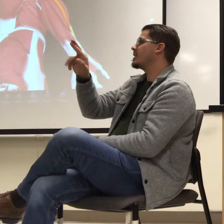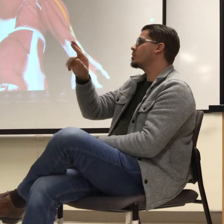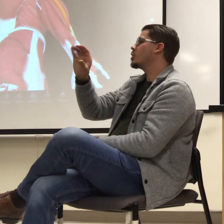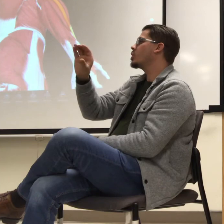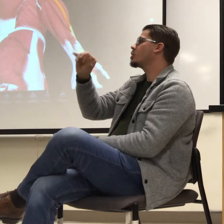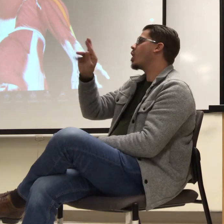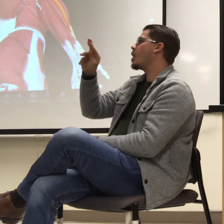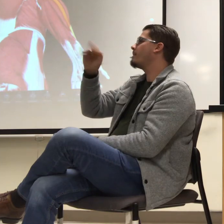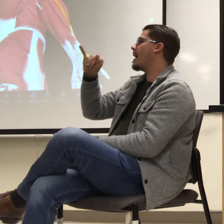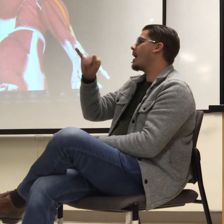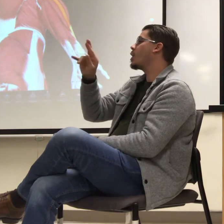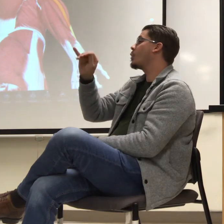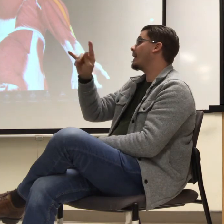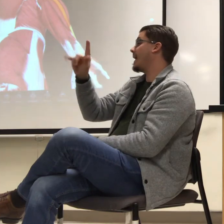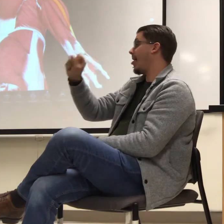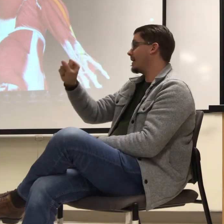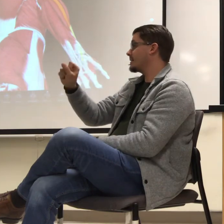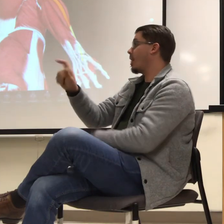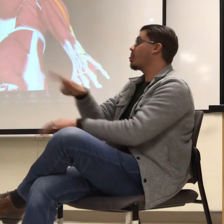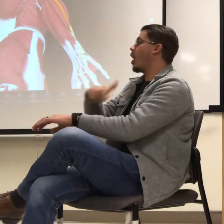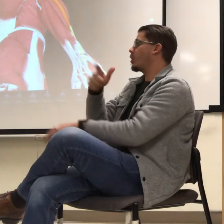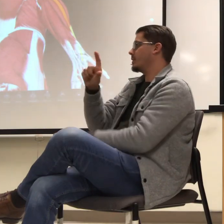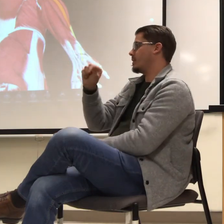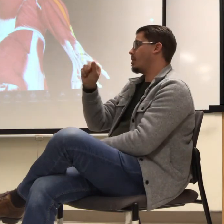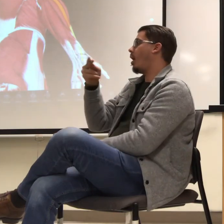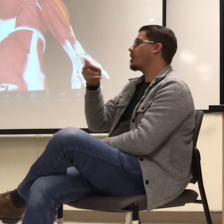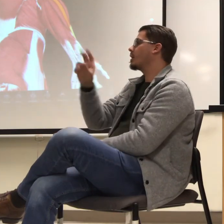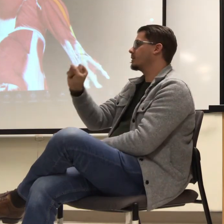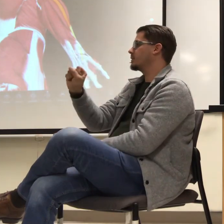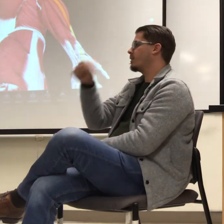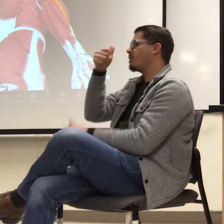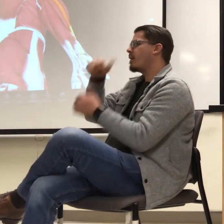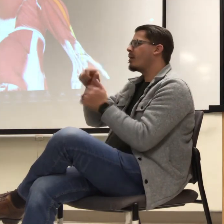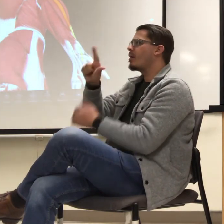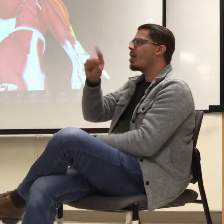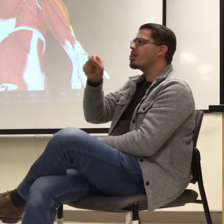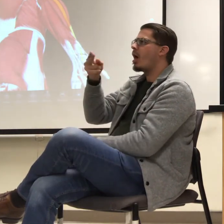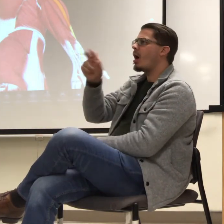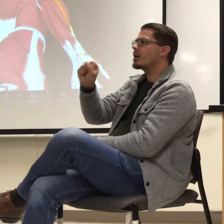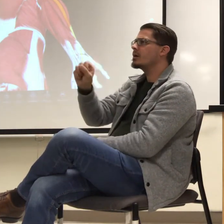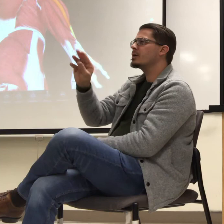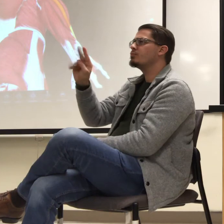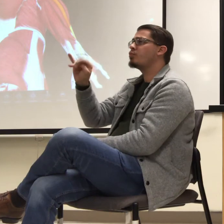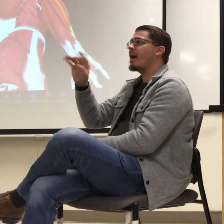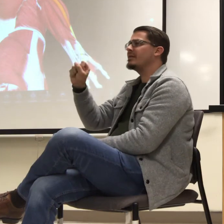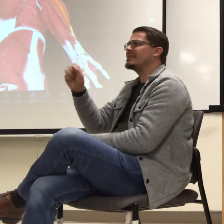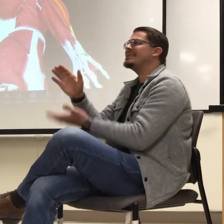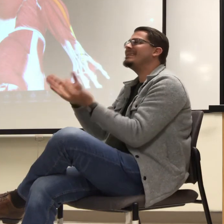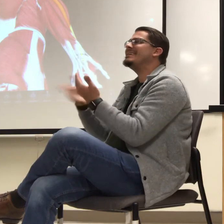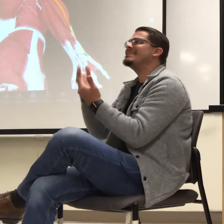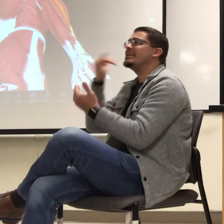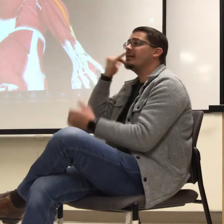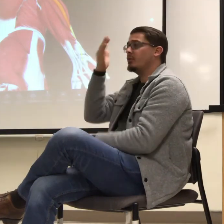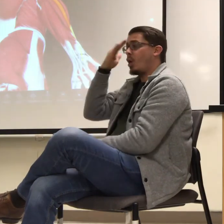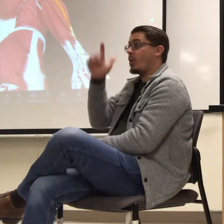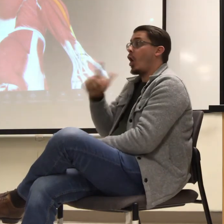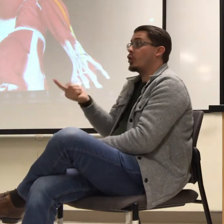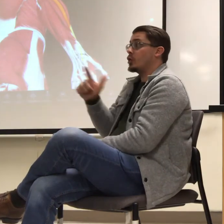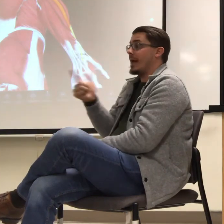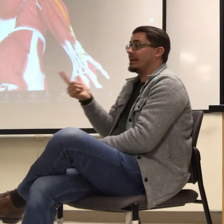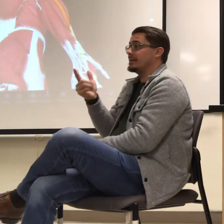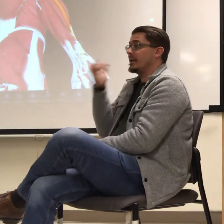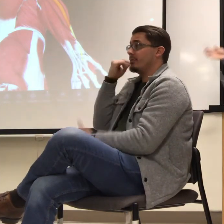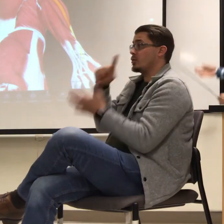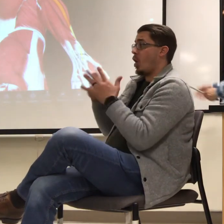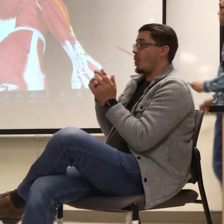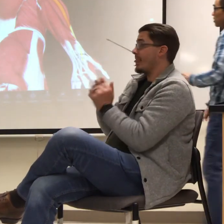Carpi Radialis Longus. And remembering the whole longus brevis thing is easy if you know that it alternates. If you start with